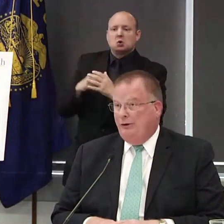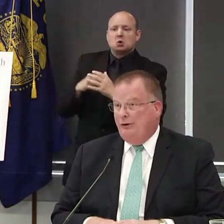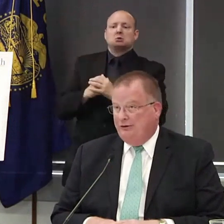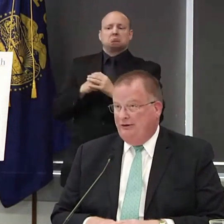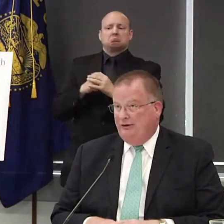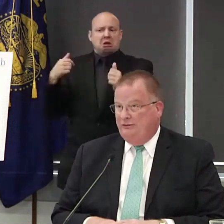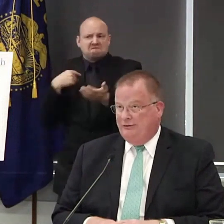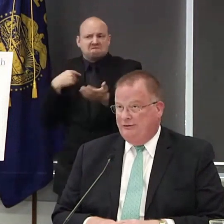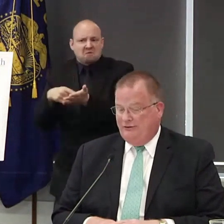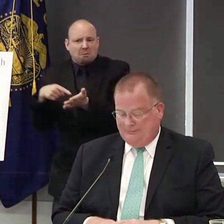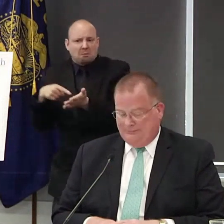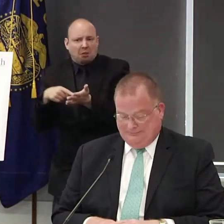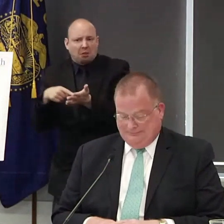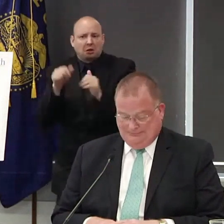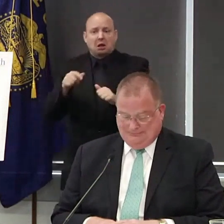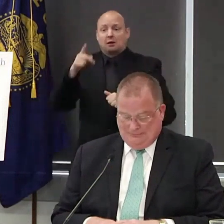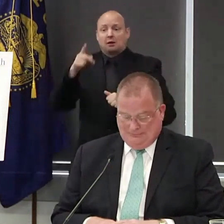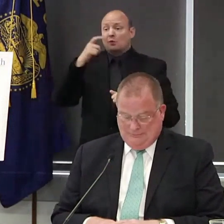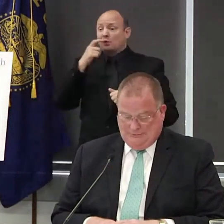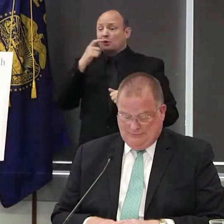are prioritized for testing.